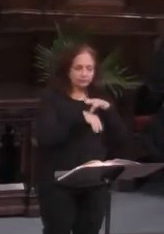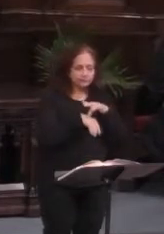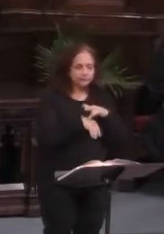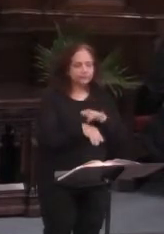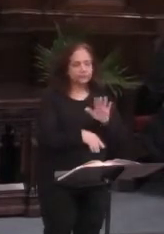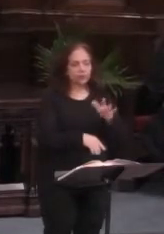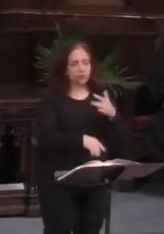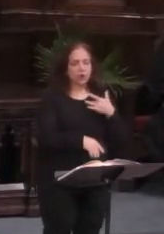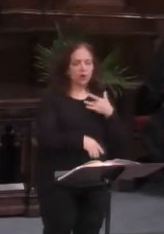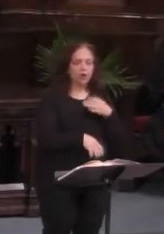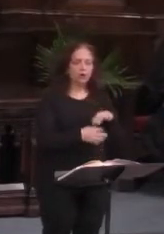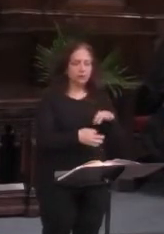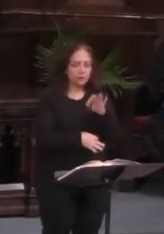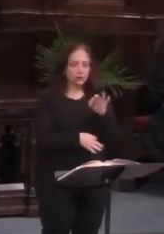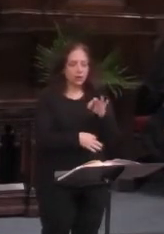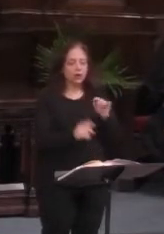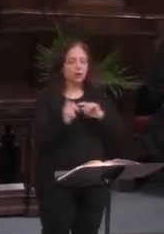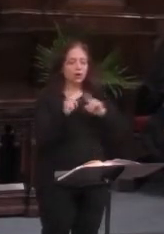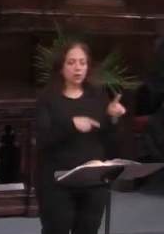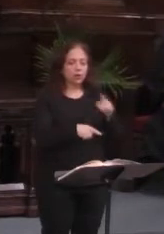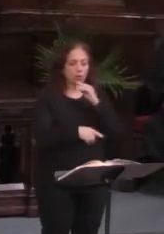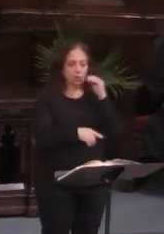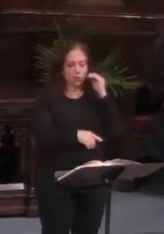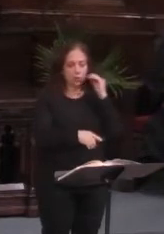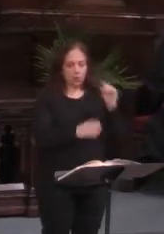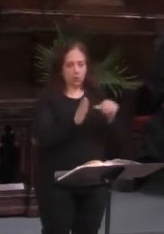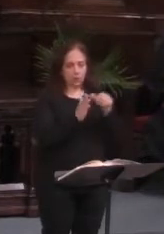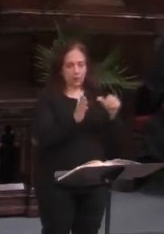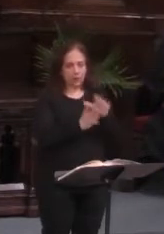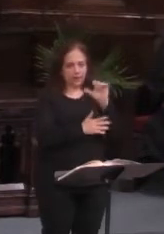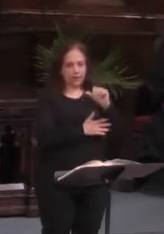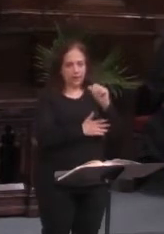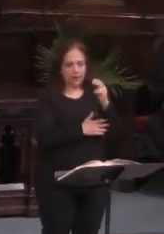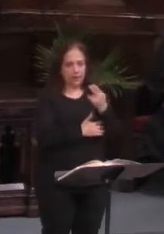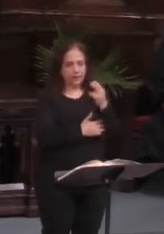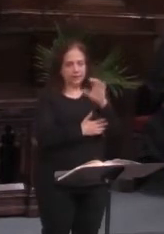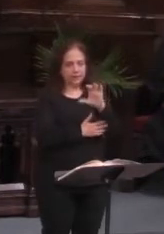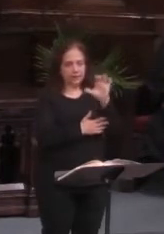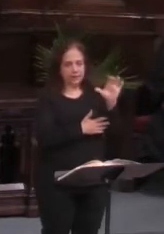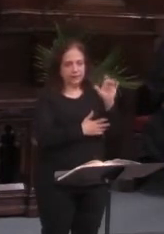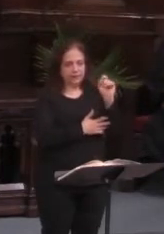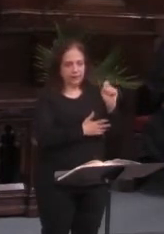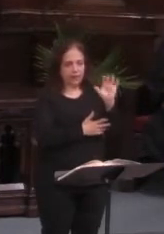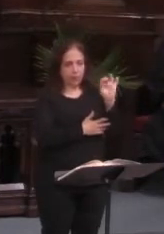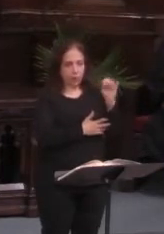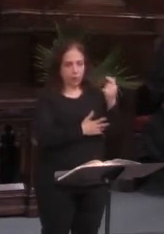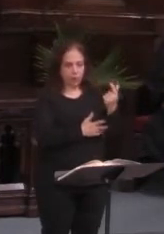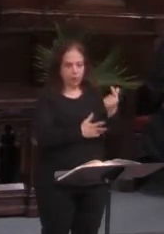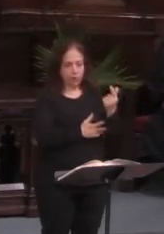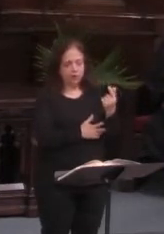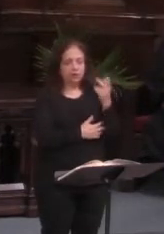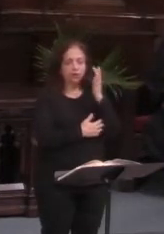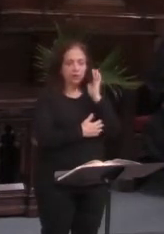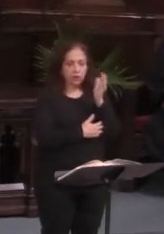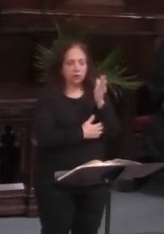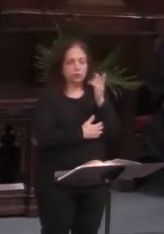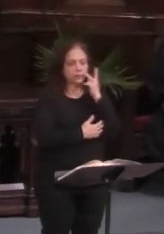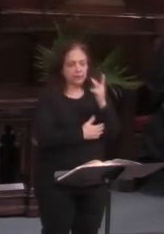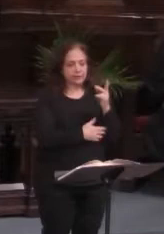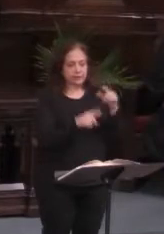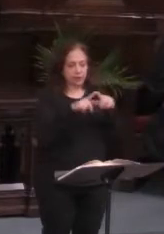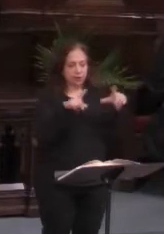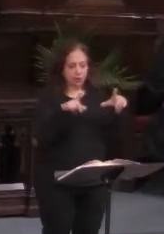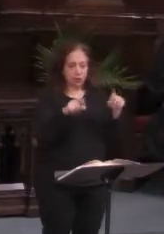spirit, go to the homepage of ahcc.org and you will find a virtual prayer request